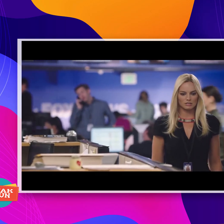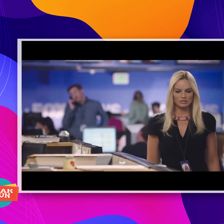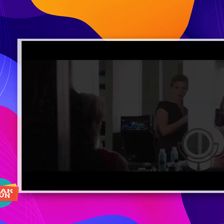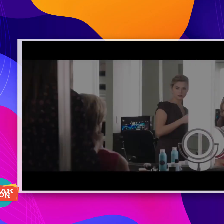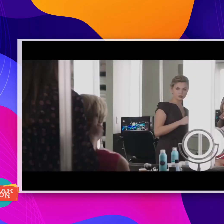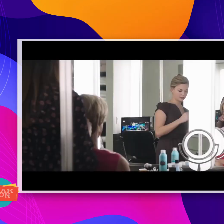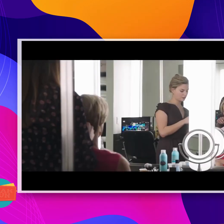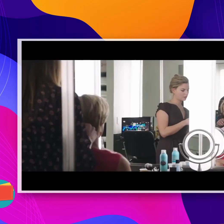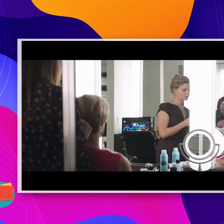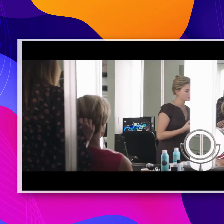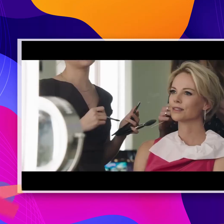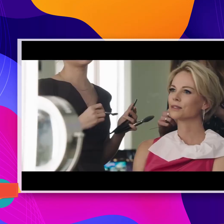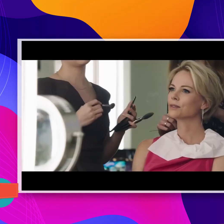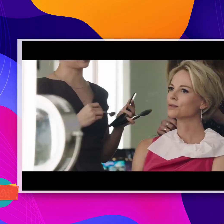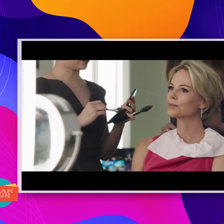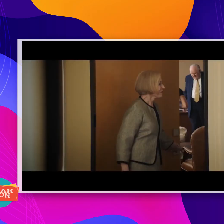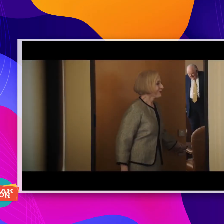you. You know why Roger's got that door blocking his office.